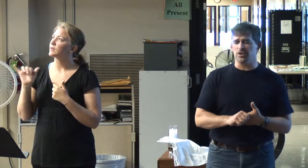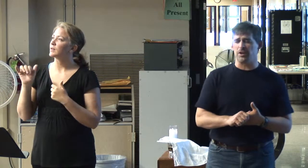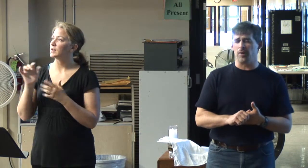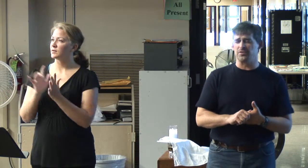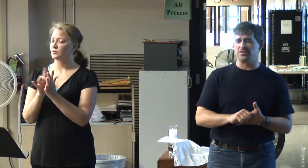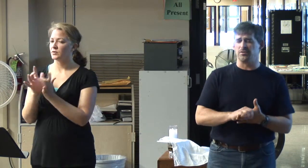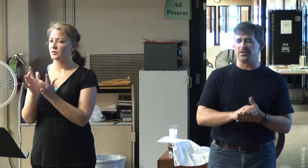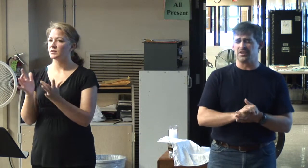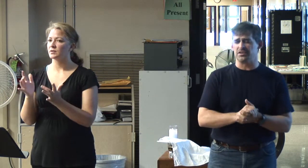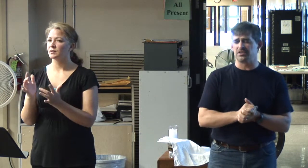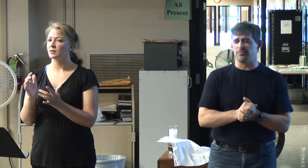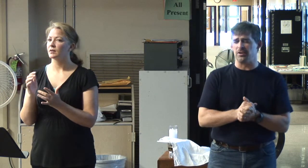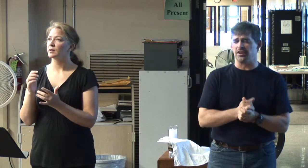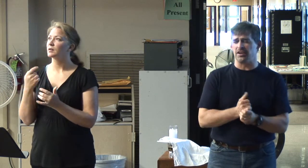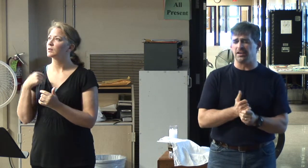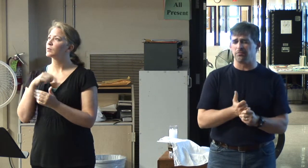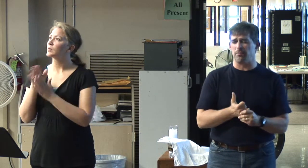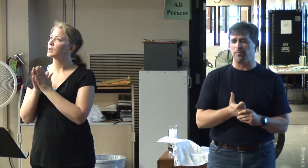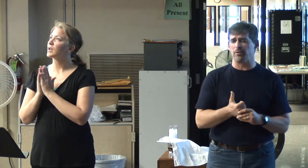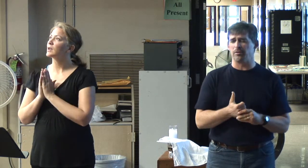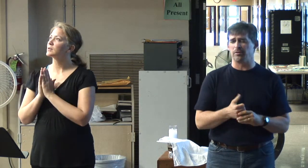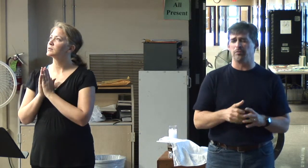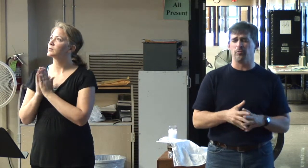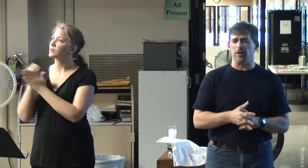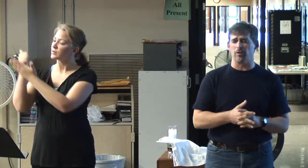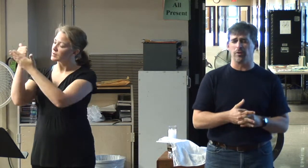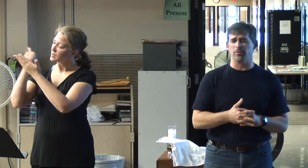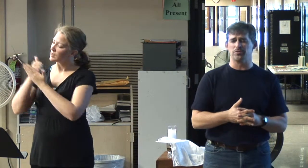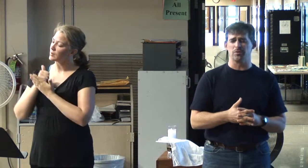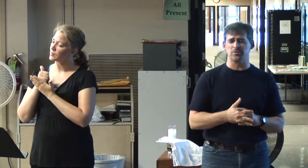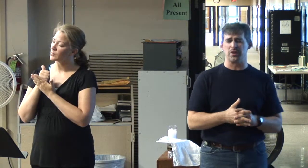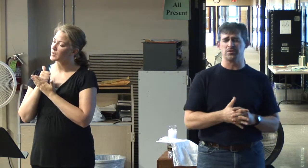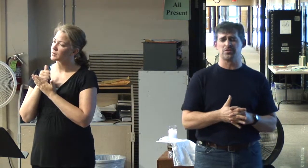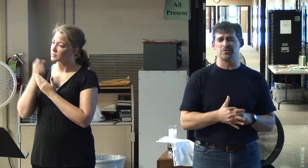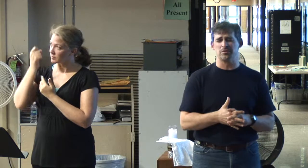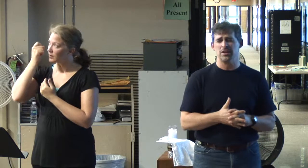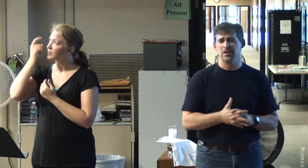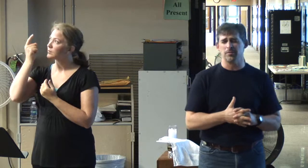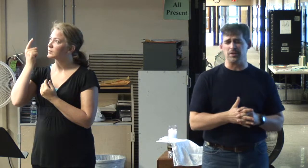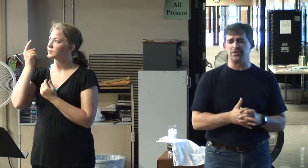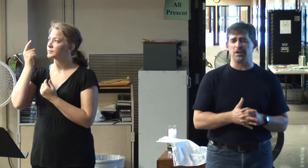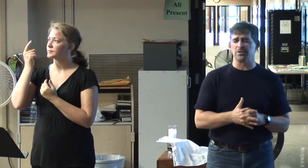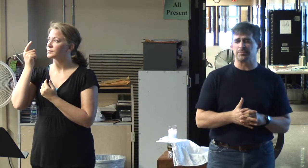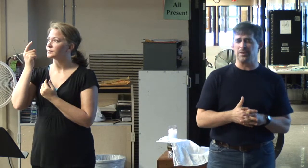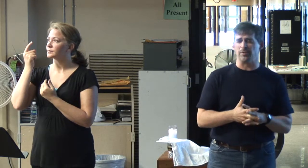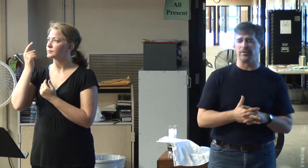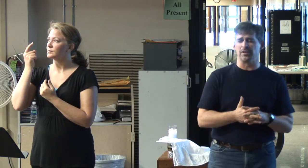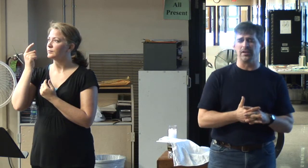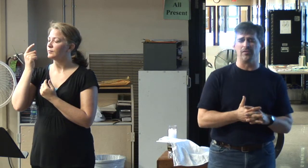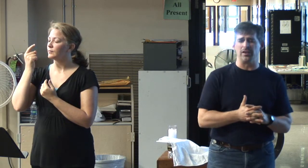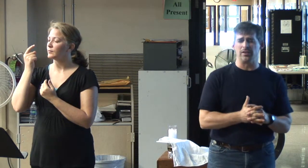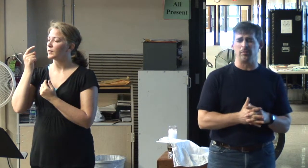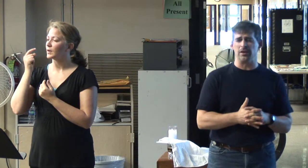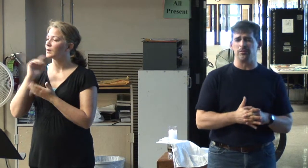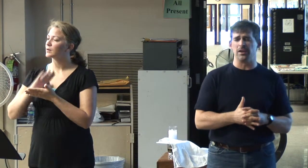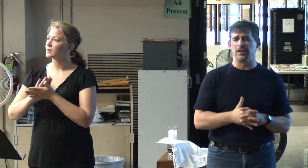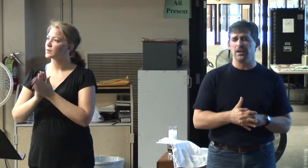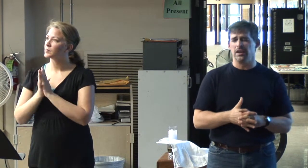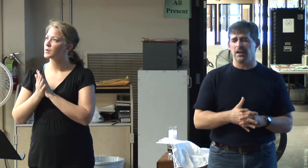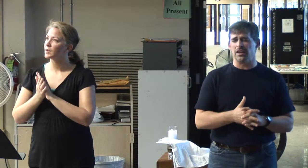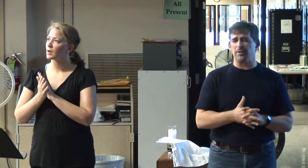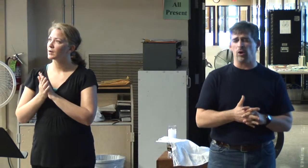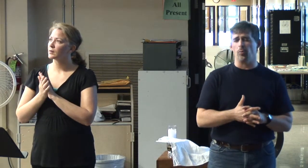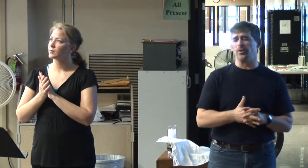And we ask that you would help us to do this as a community, to remember, welcome those who are strangers, to be generous people, to live in the way you